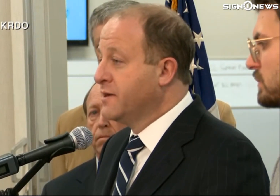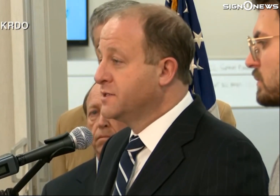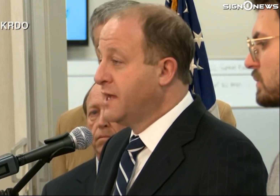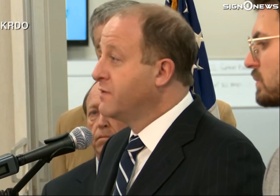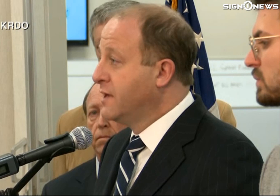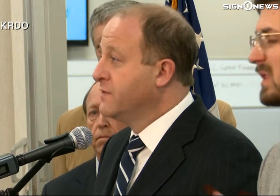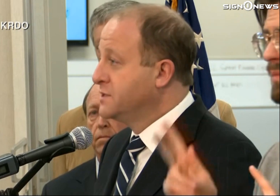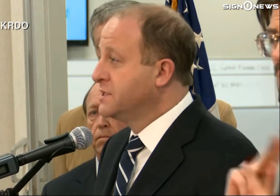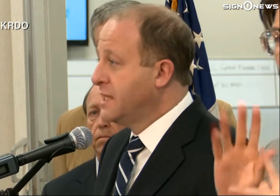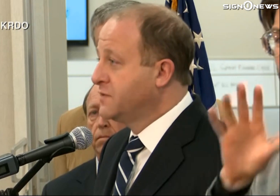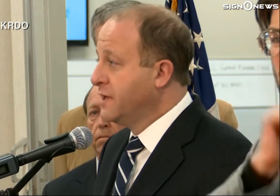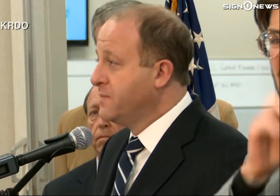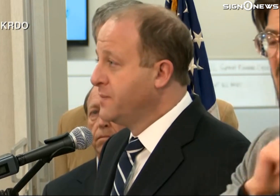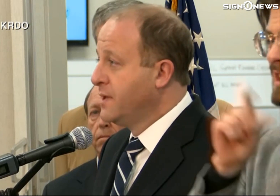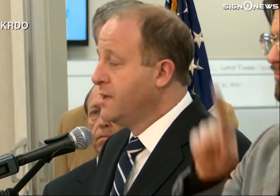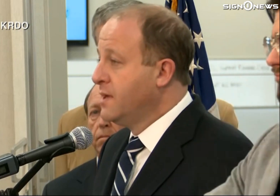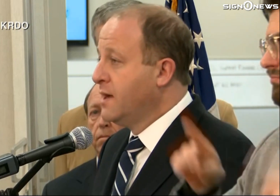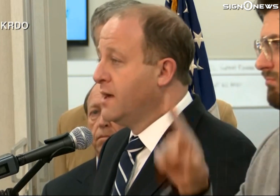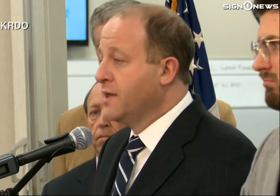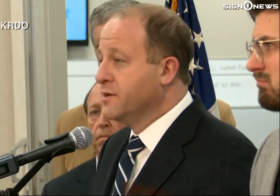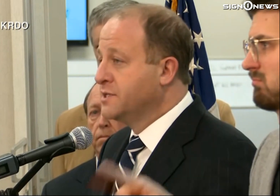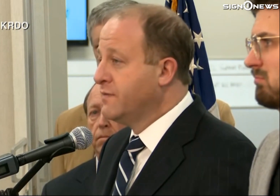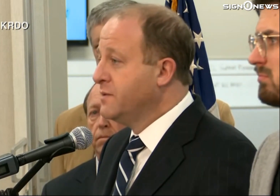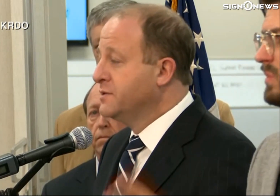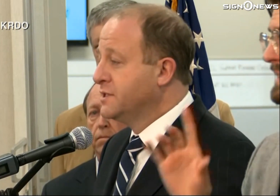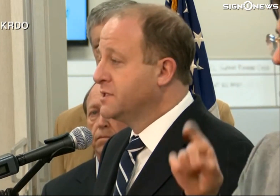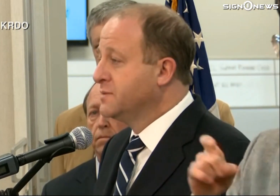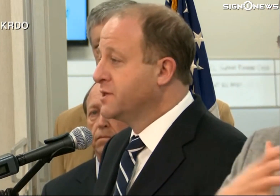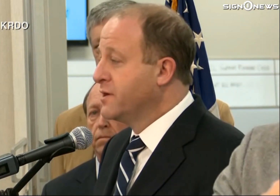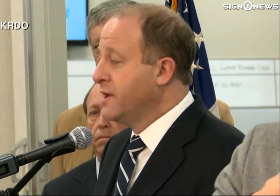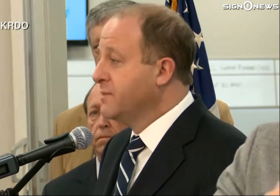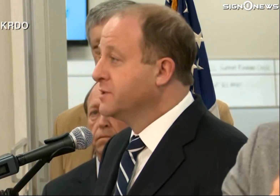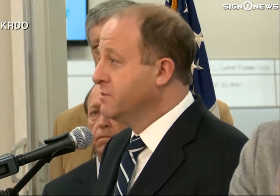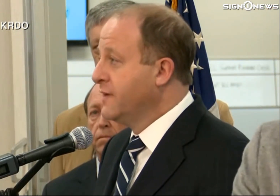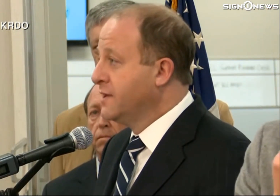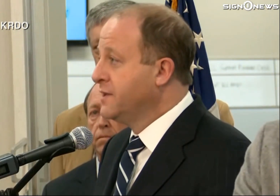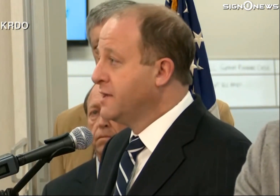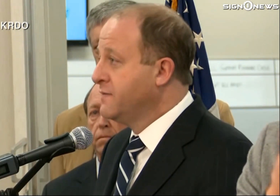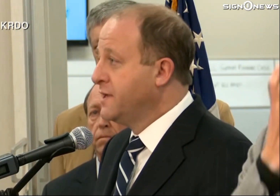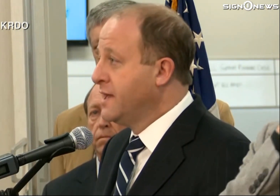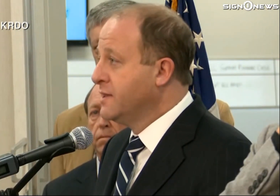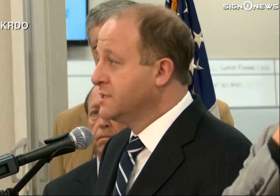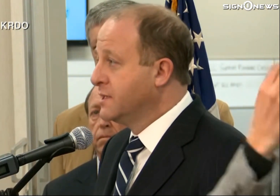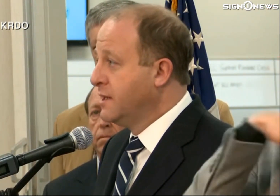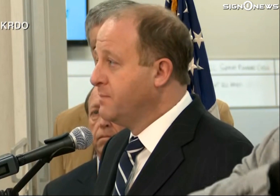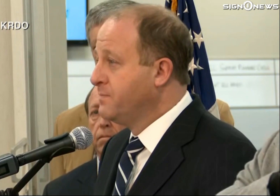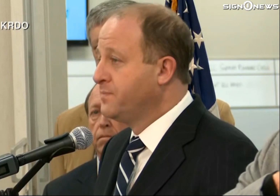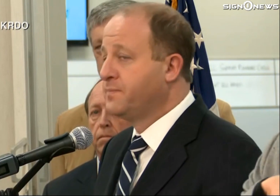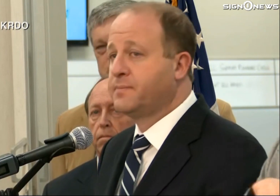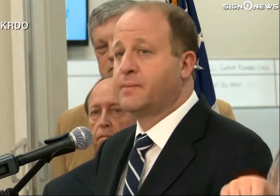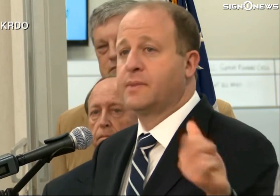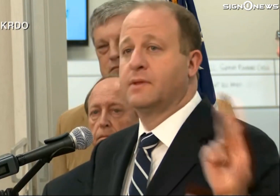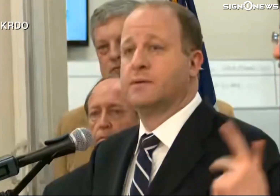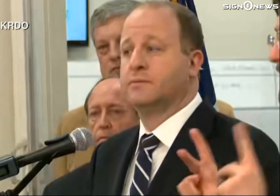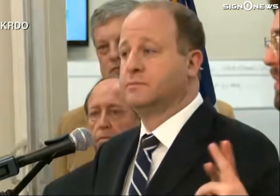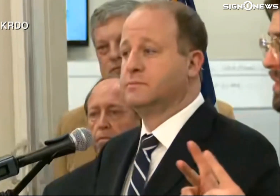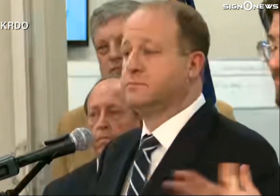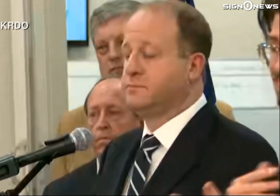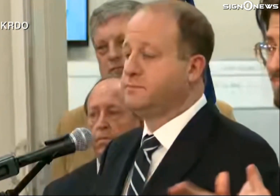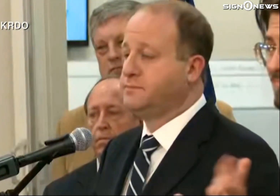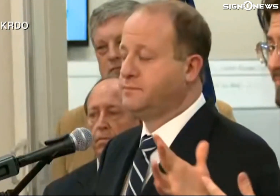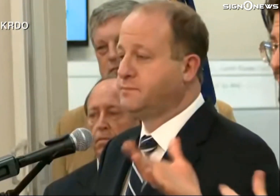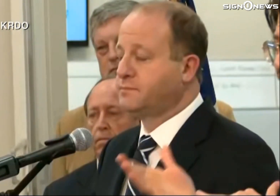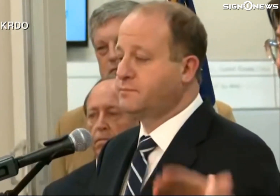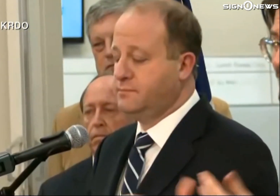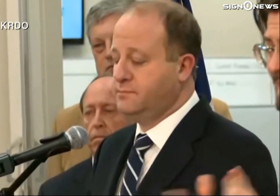on ventilators have recovered successfully. Others have immune systems that are unable to prevail at the end of the day, and they succumb.